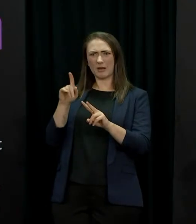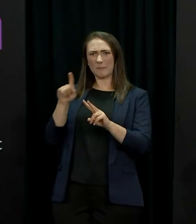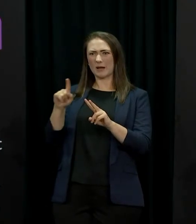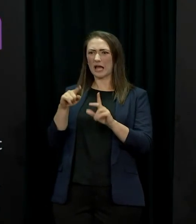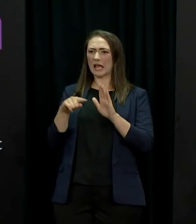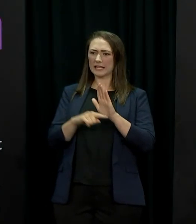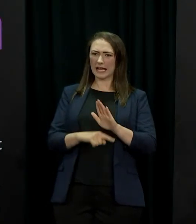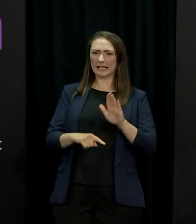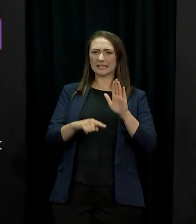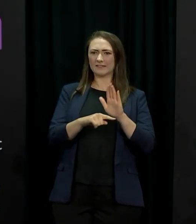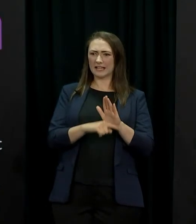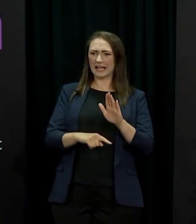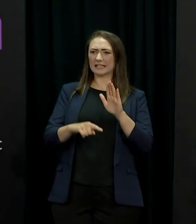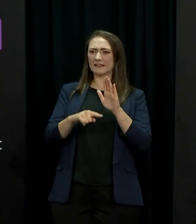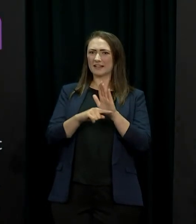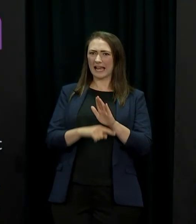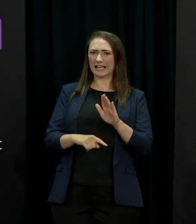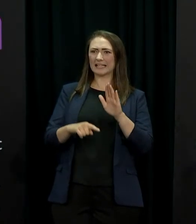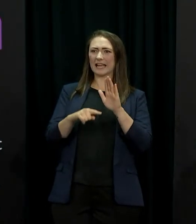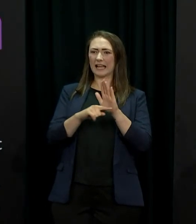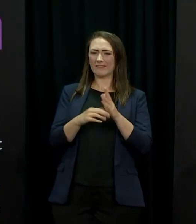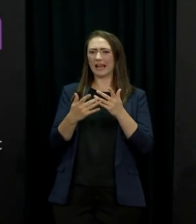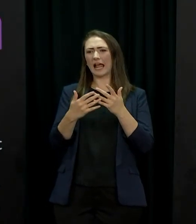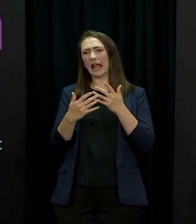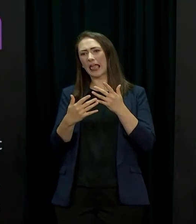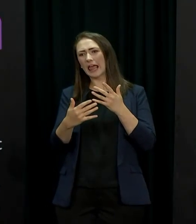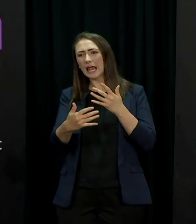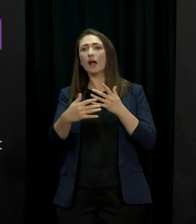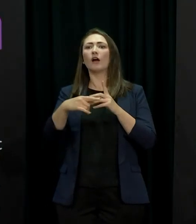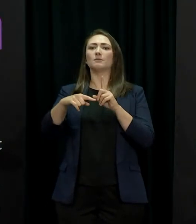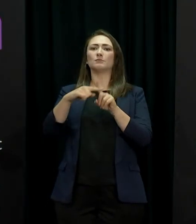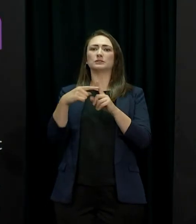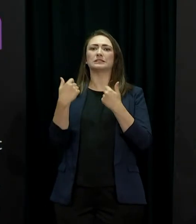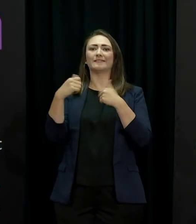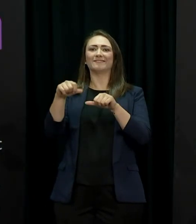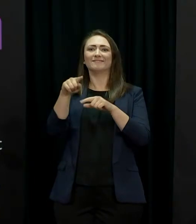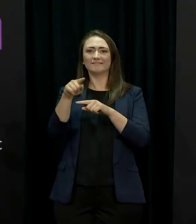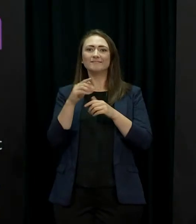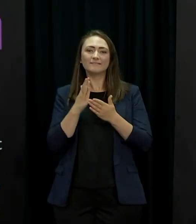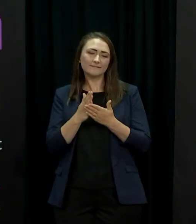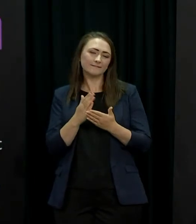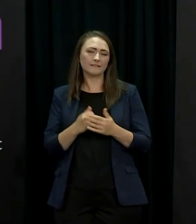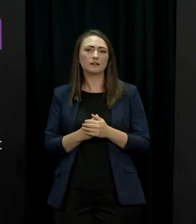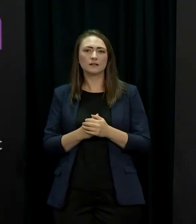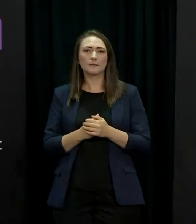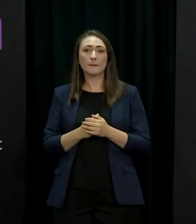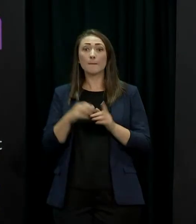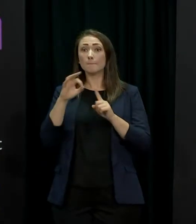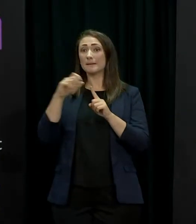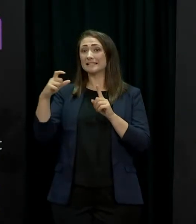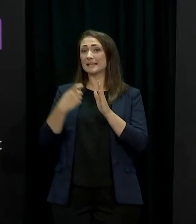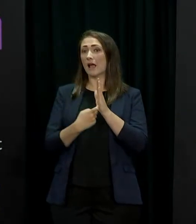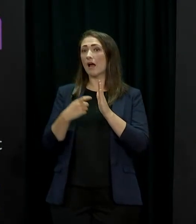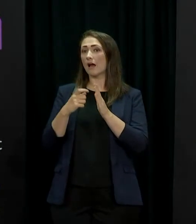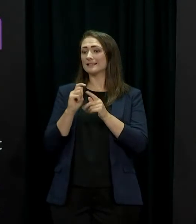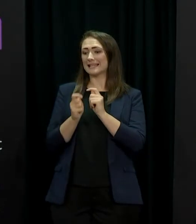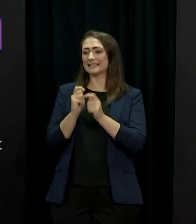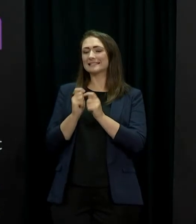positive rapid antigen test or a positive PCR eventually. We are going to be using the PCR testing as part of